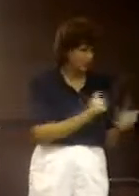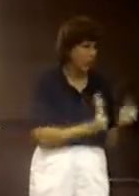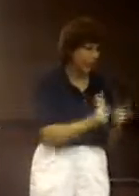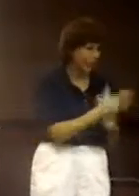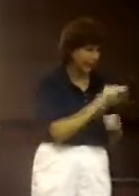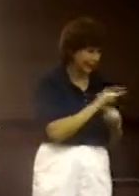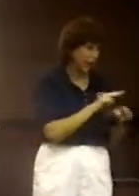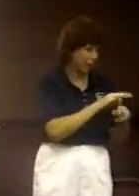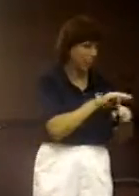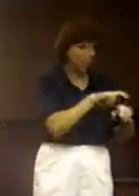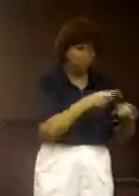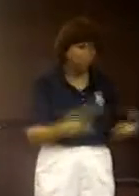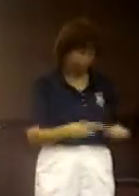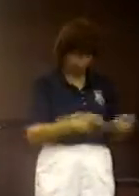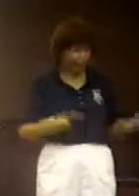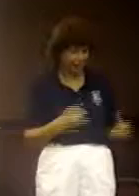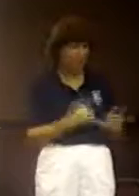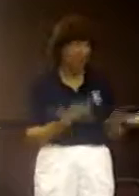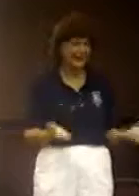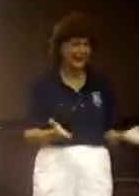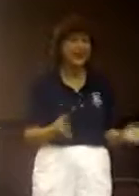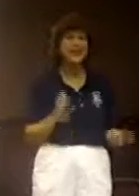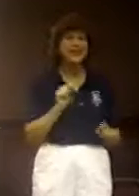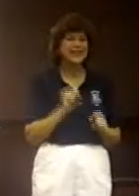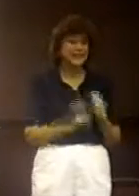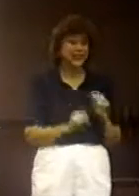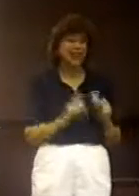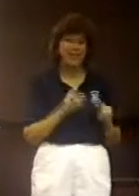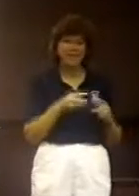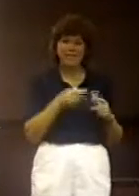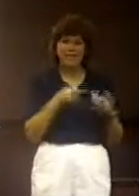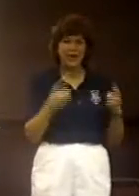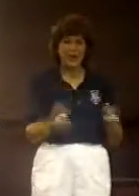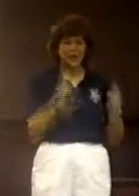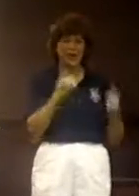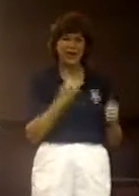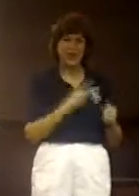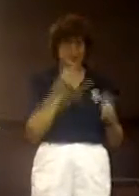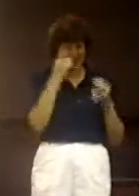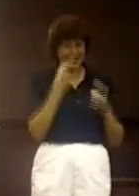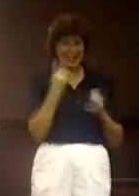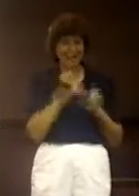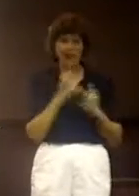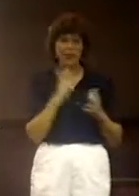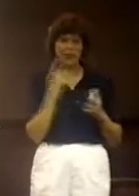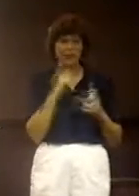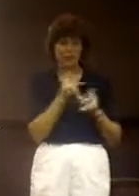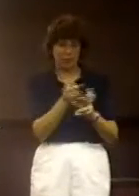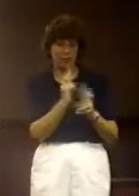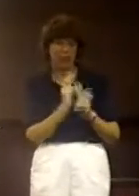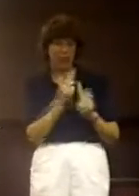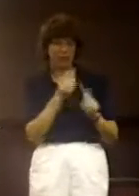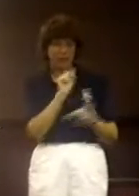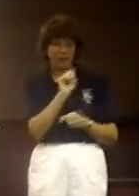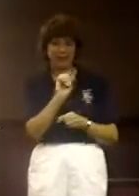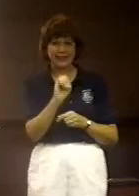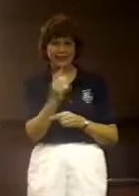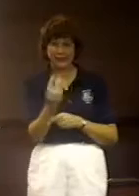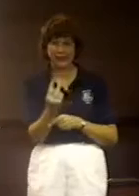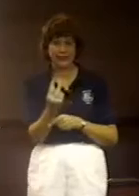it. So very quickly we decided that we were going to borrow from